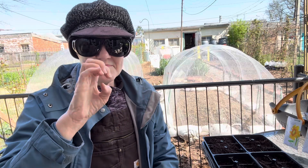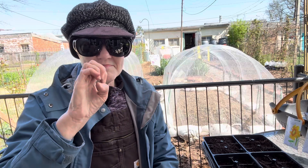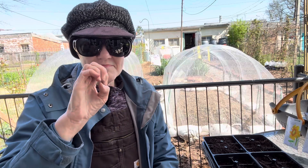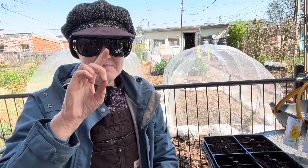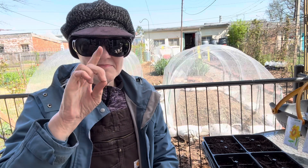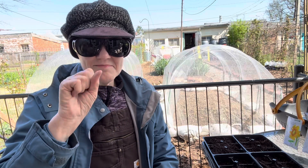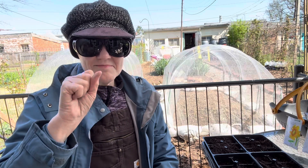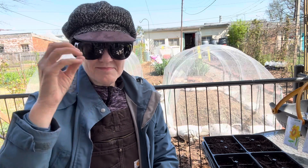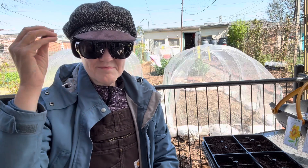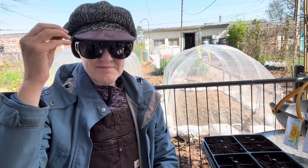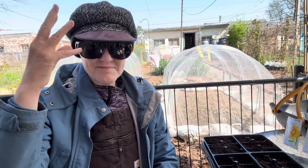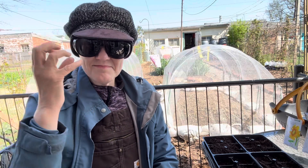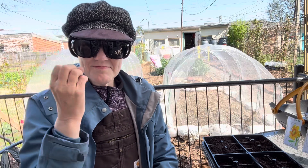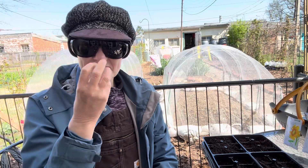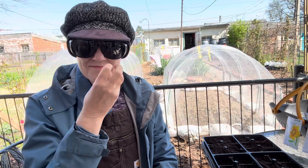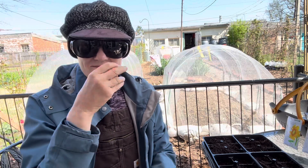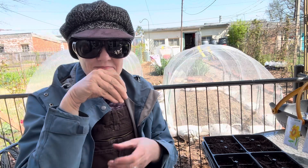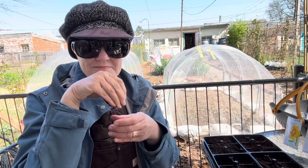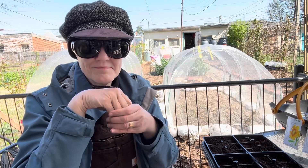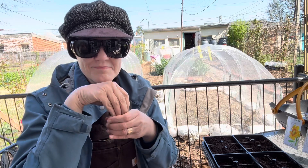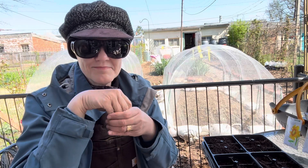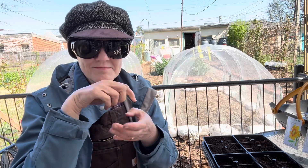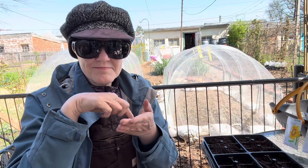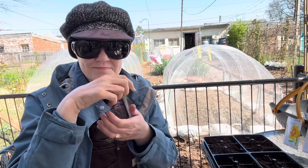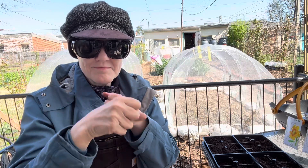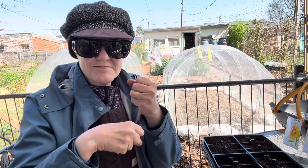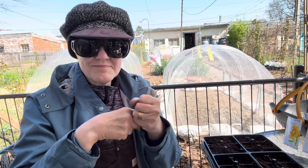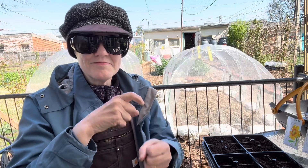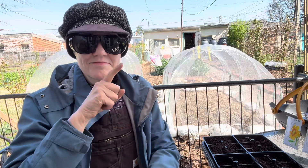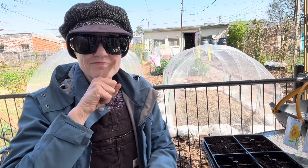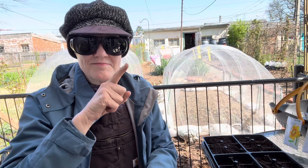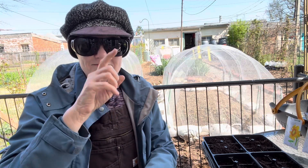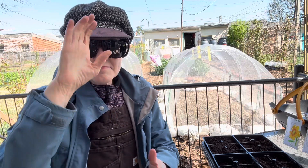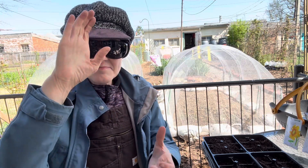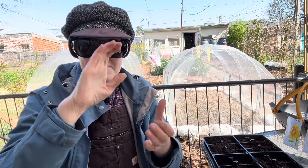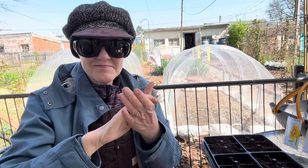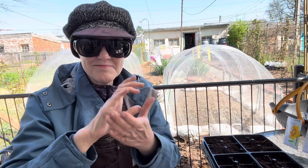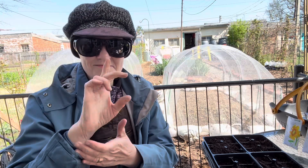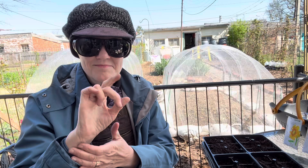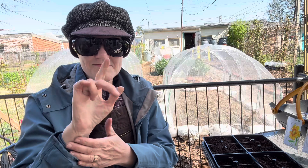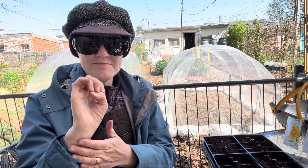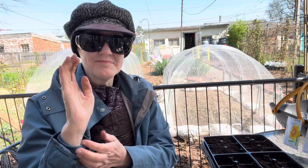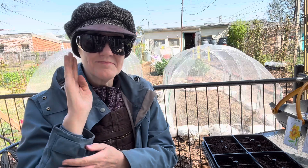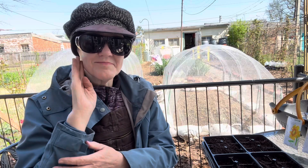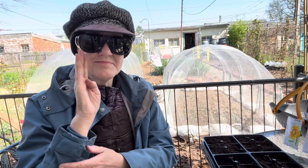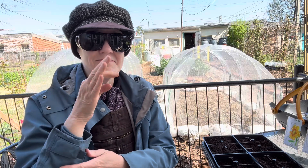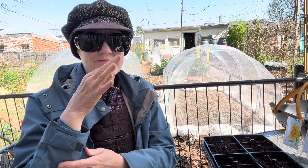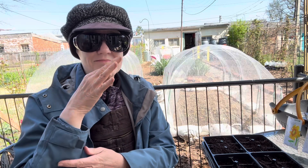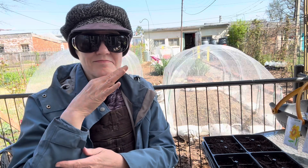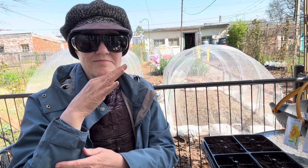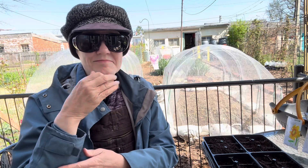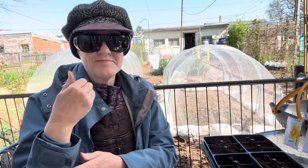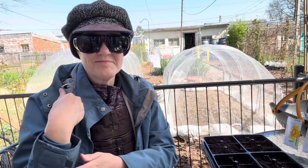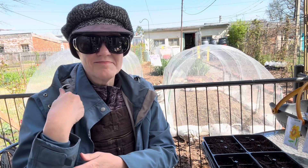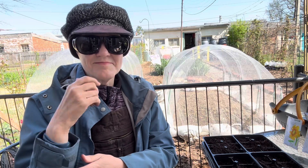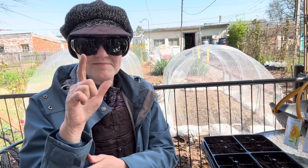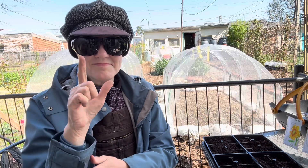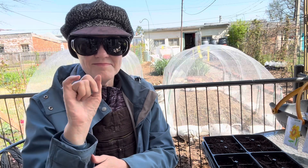Now, the reasons I'm not starting the seeds indoors under lights this year is my husband, Dale. Soon he's going